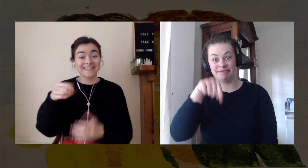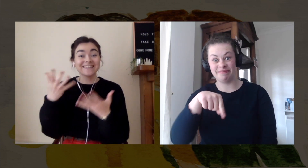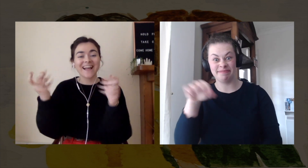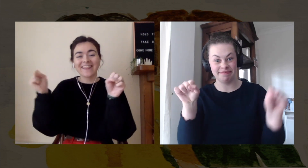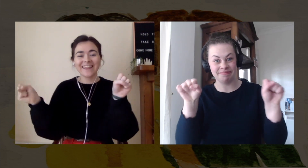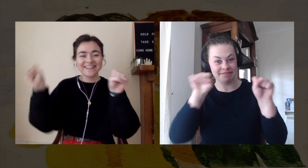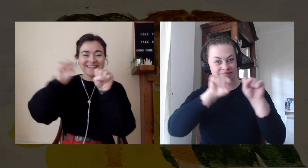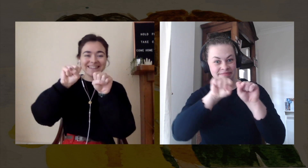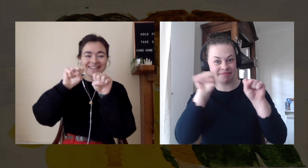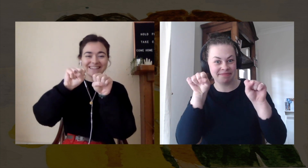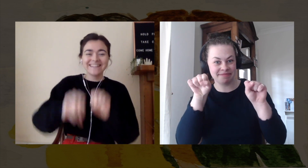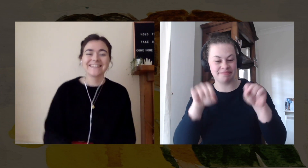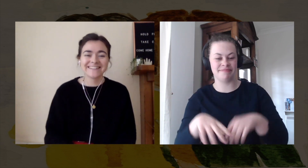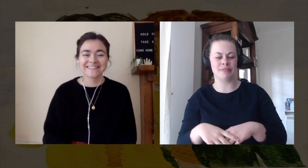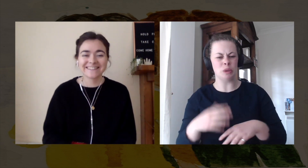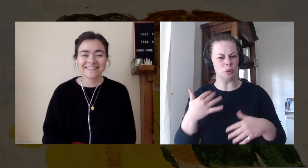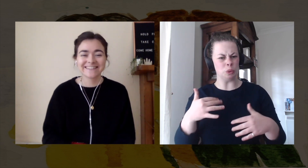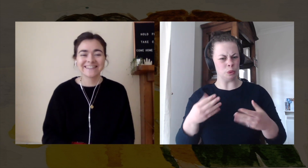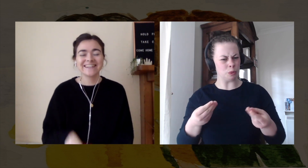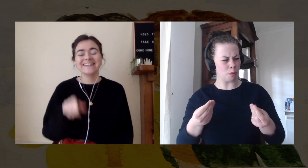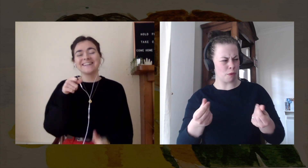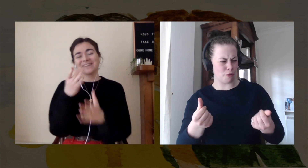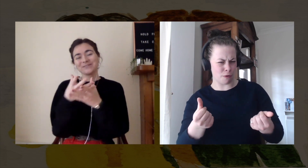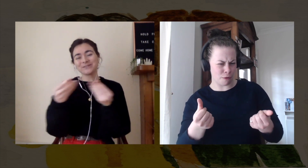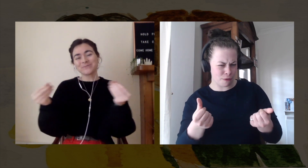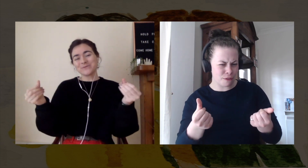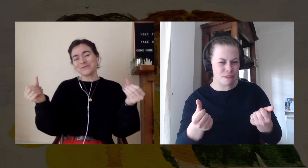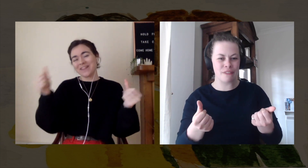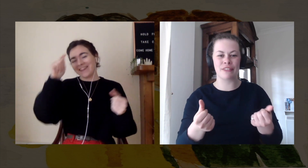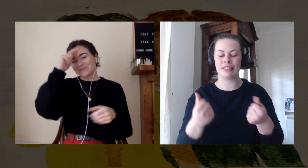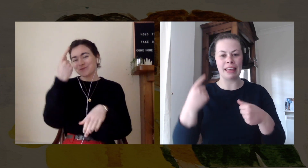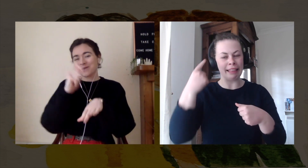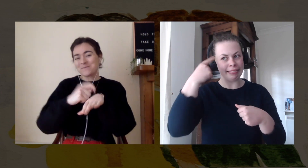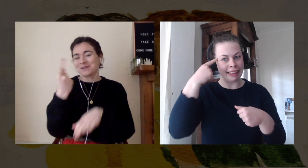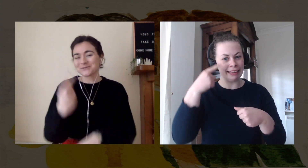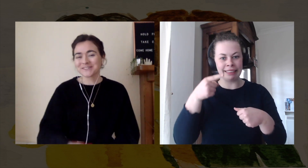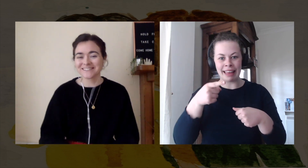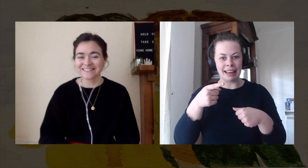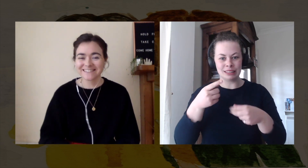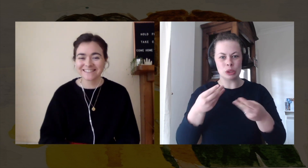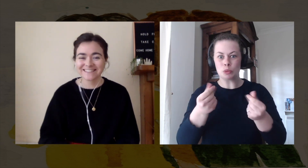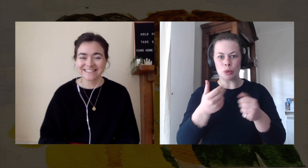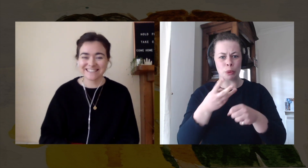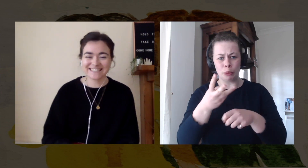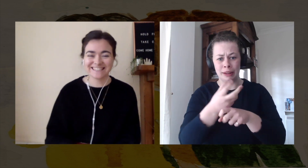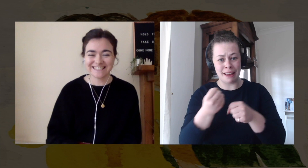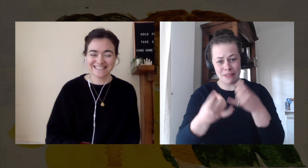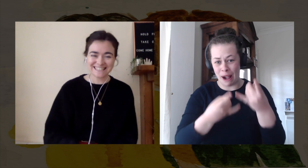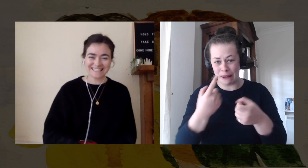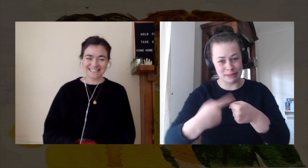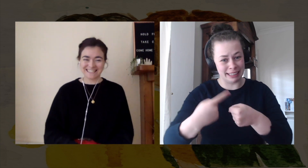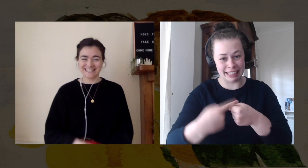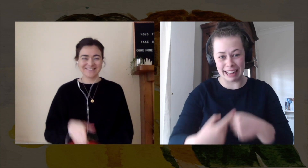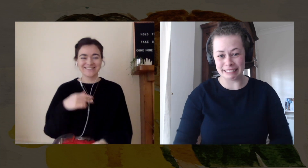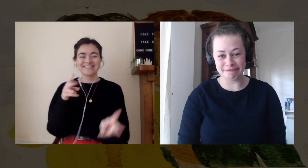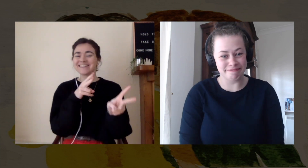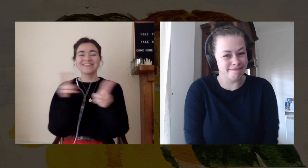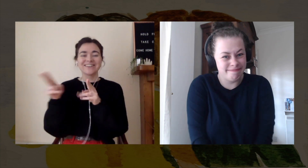That was very smooth. I think that was one of our better ones so far. I don't think it's ever going to happen again. We can just cut this clip and use I it. should put the time